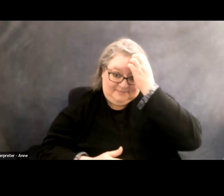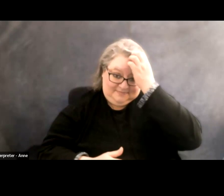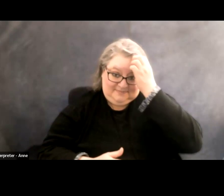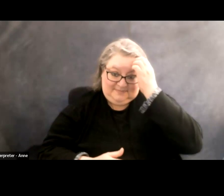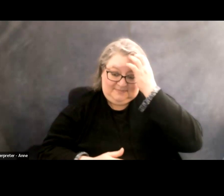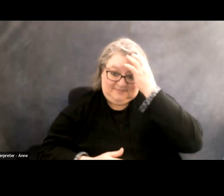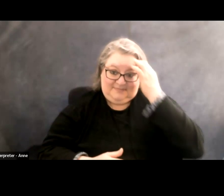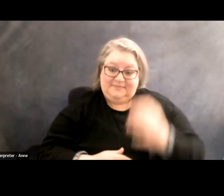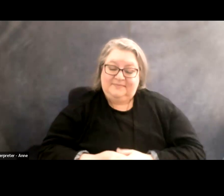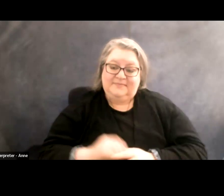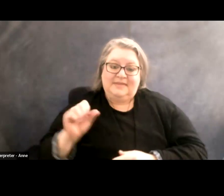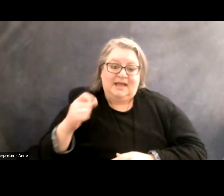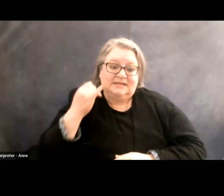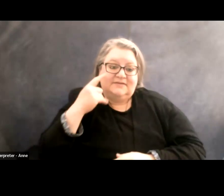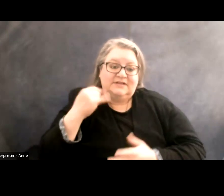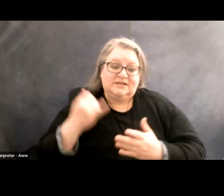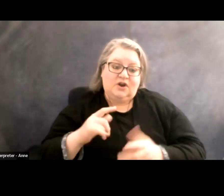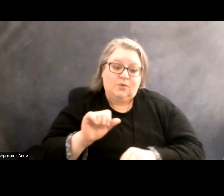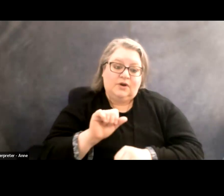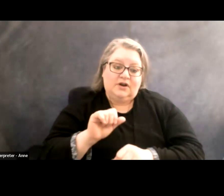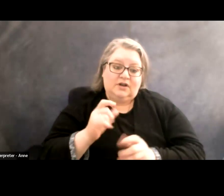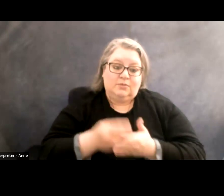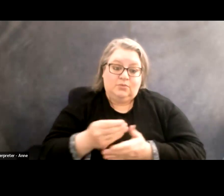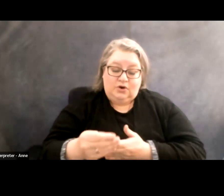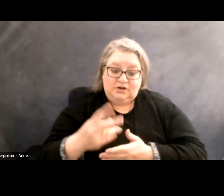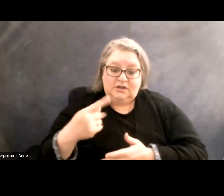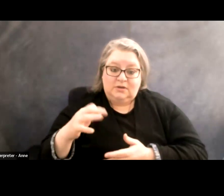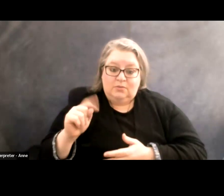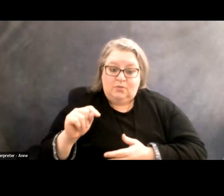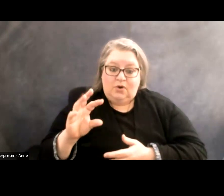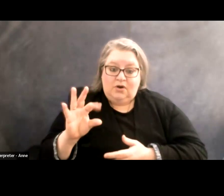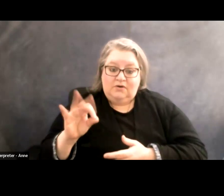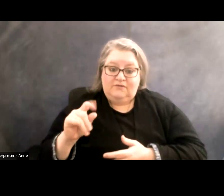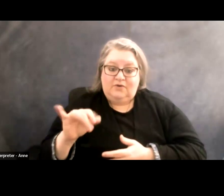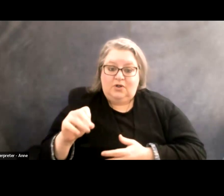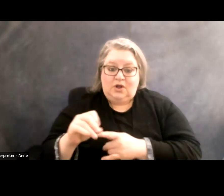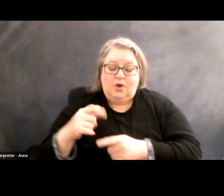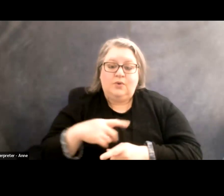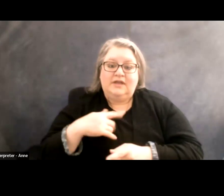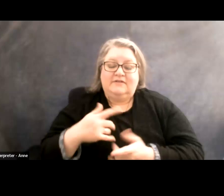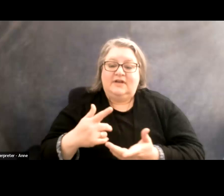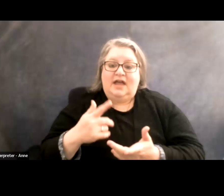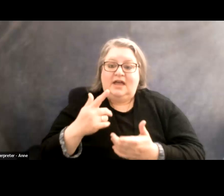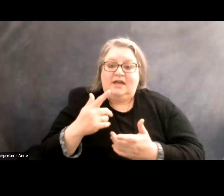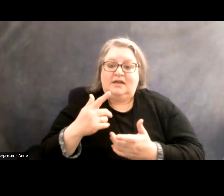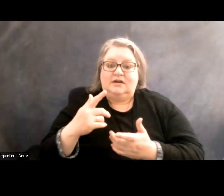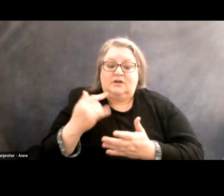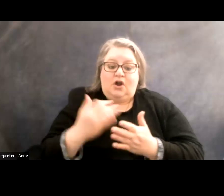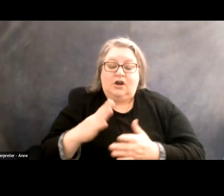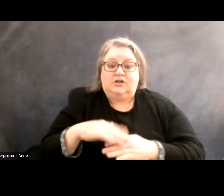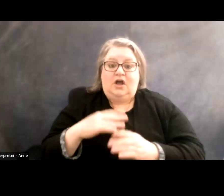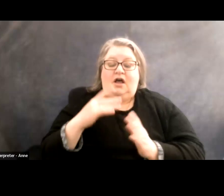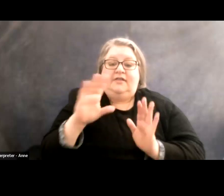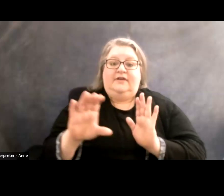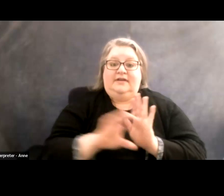Yes. So if it's an artwork purchase portfolio, we've had artists on their image list